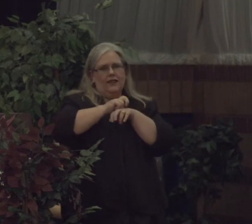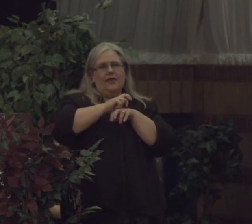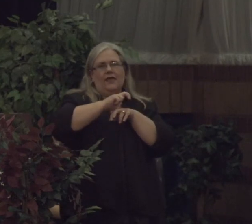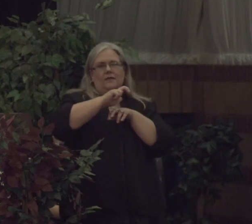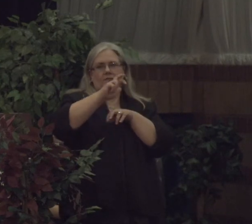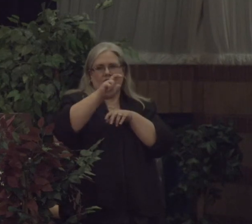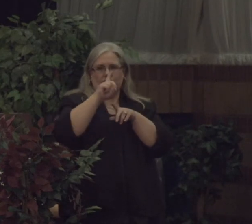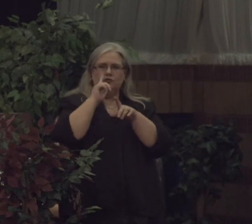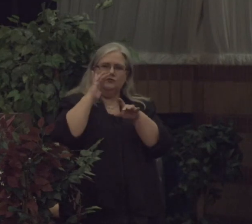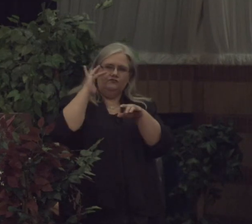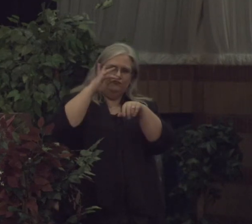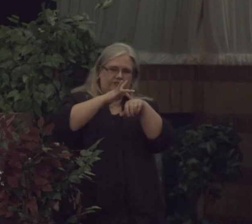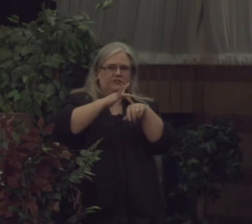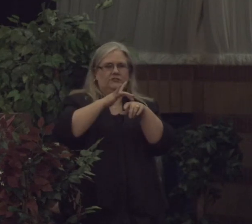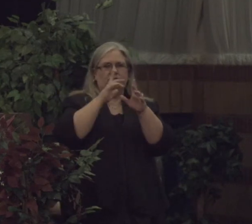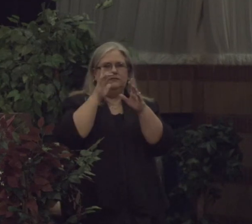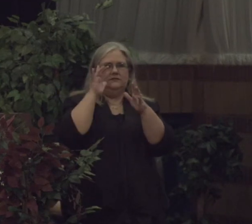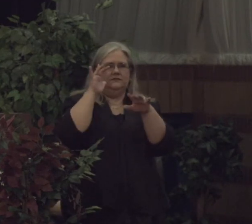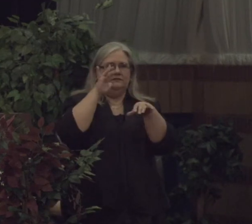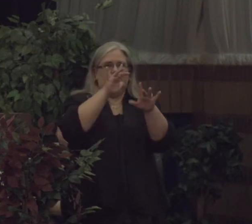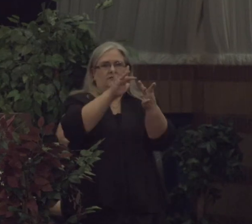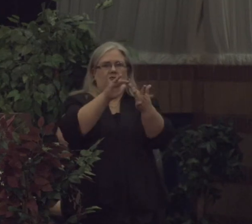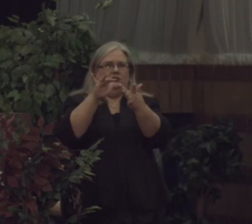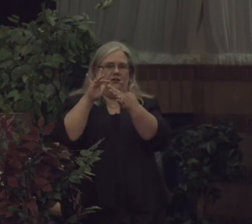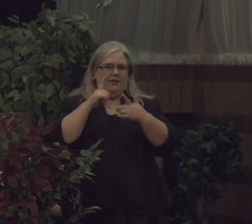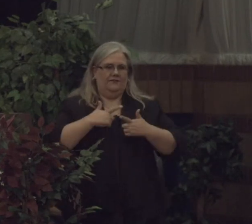clouds. Congratulations, class of 2023, and thank you.